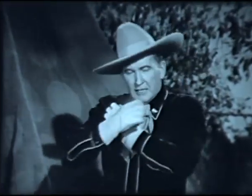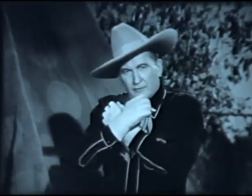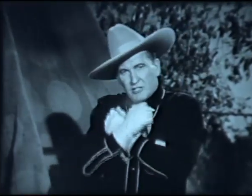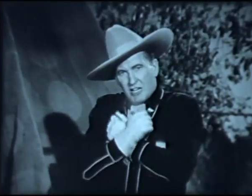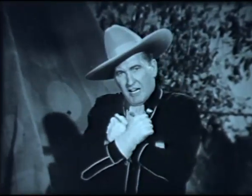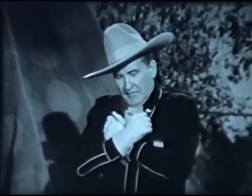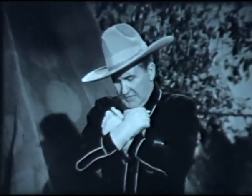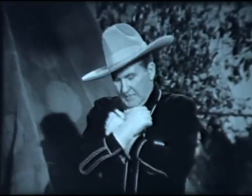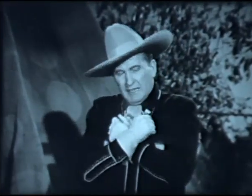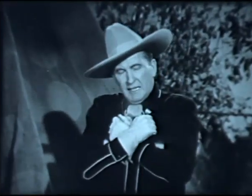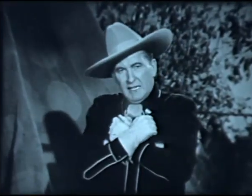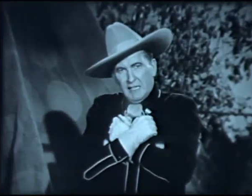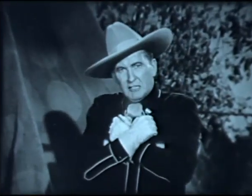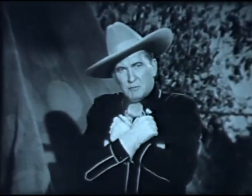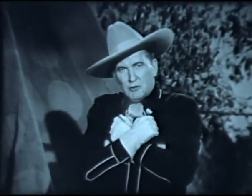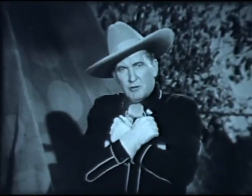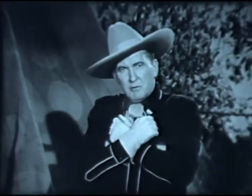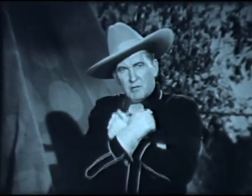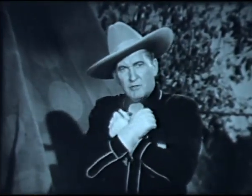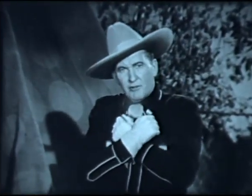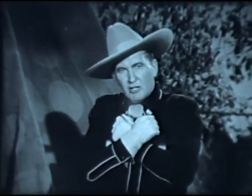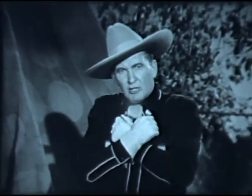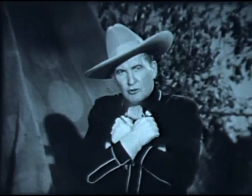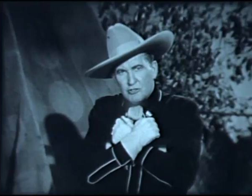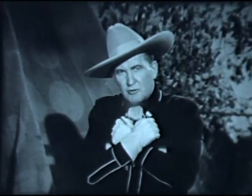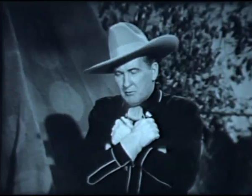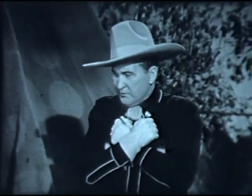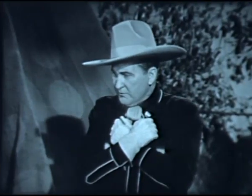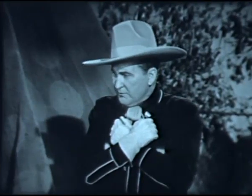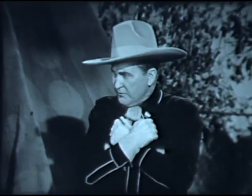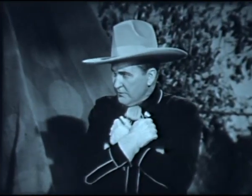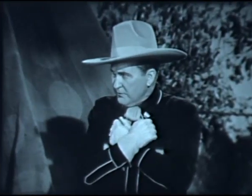loved the child. He held him to him. He was very close to him.